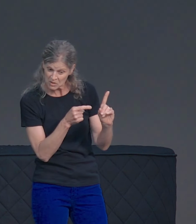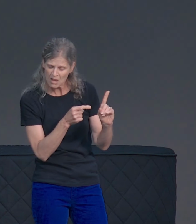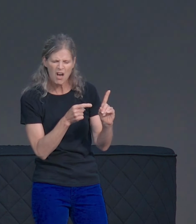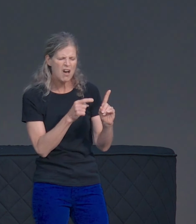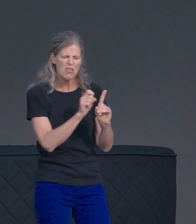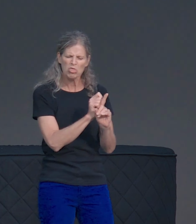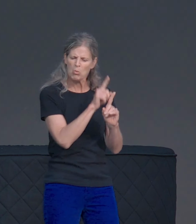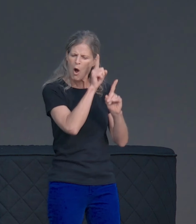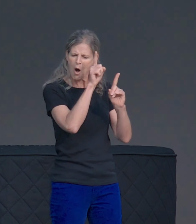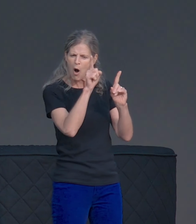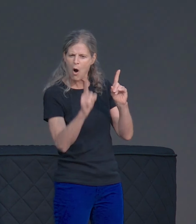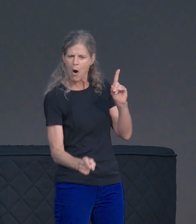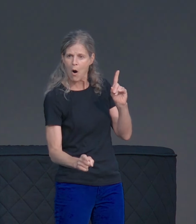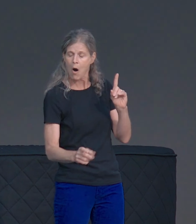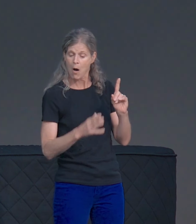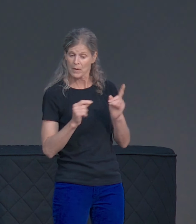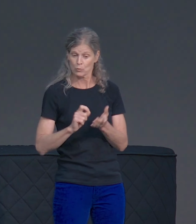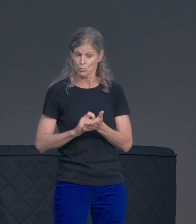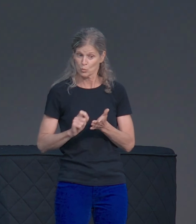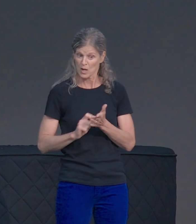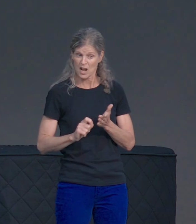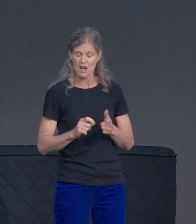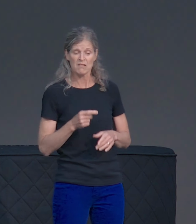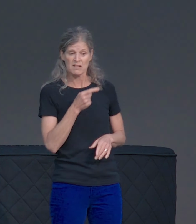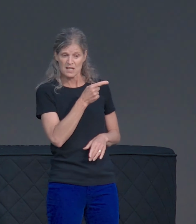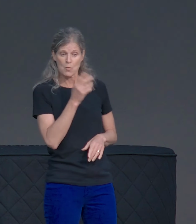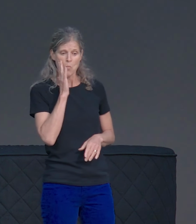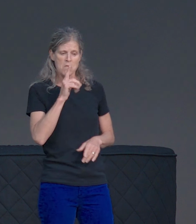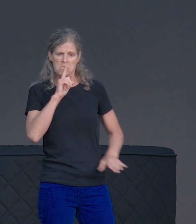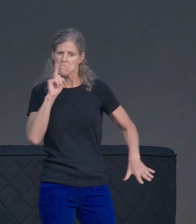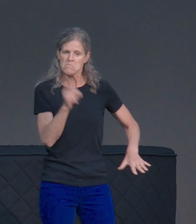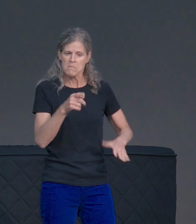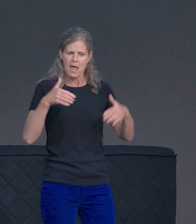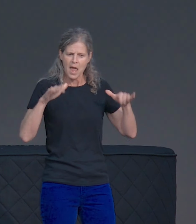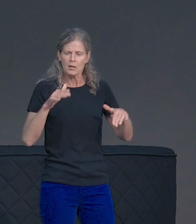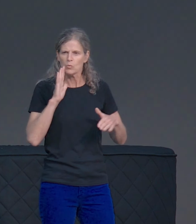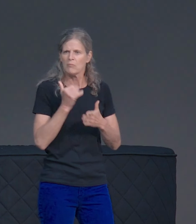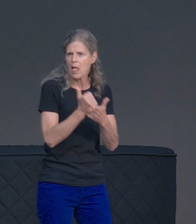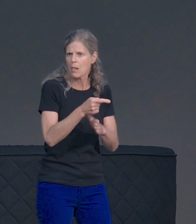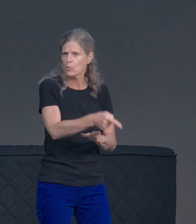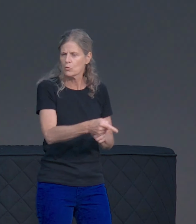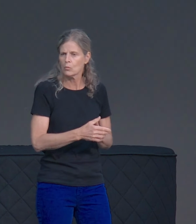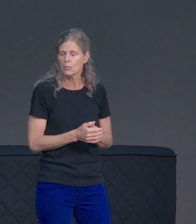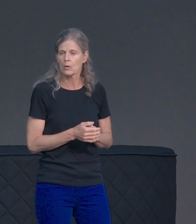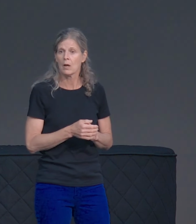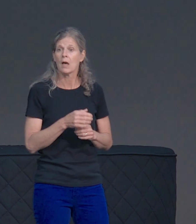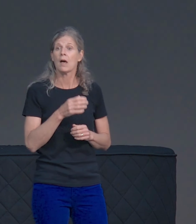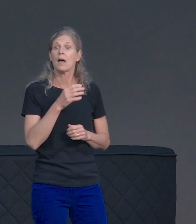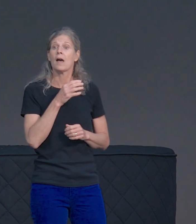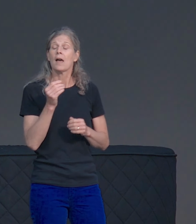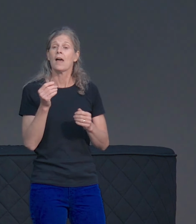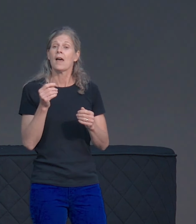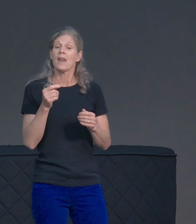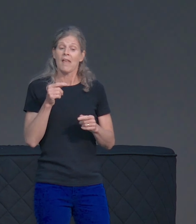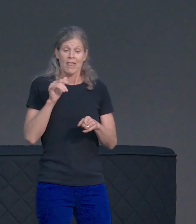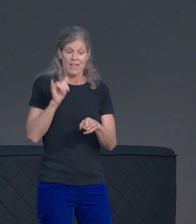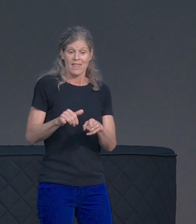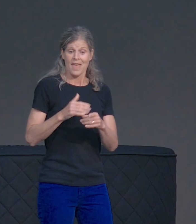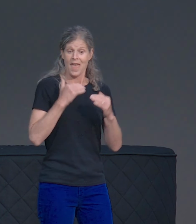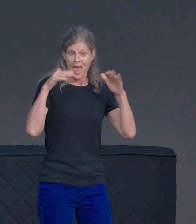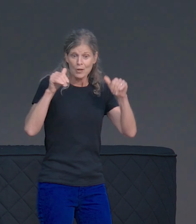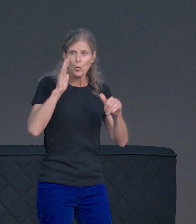yourself down, for it is written, he will command his angels concerning you, and on their hands they will bear you